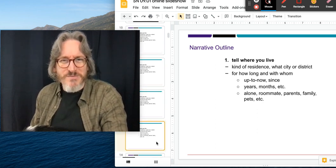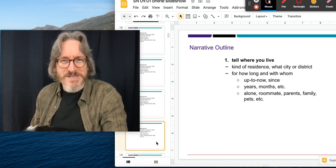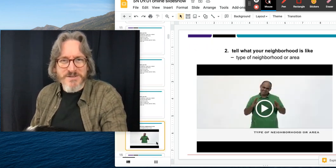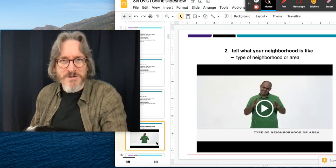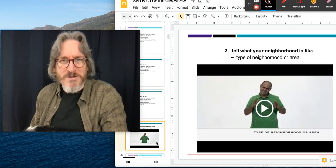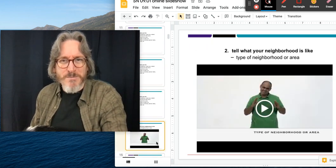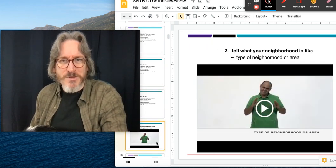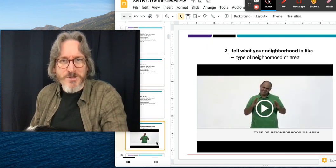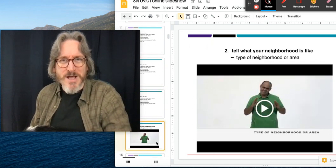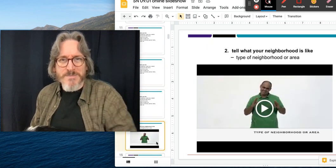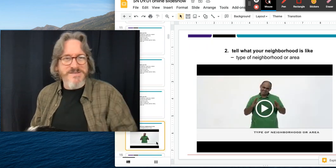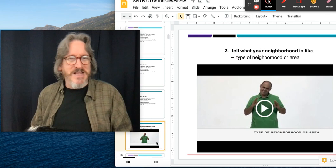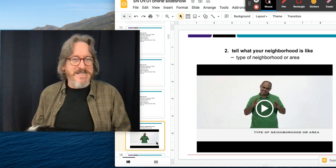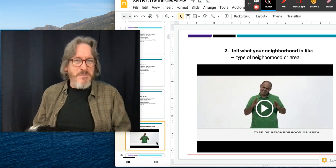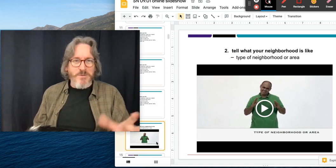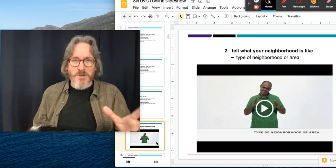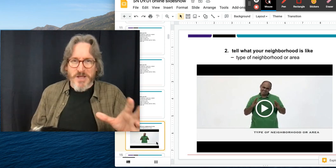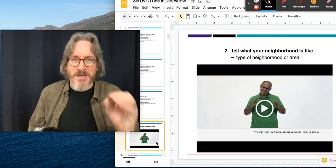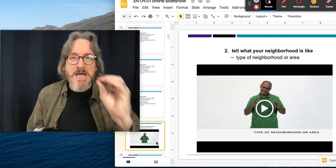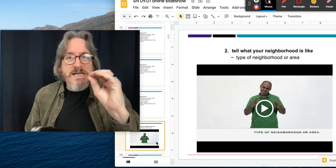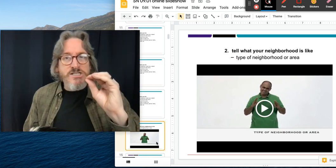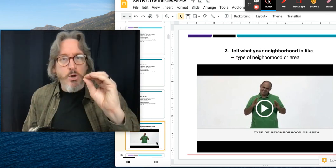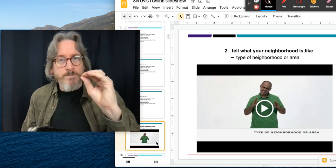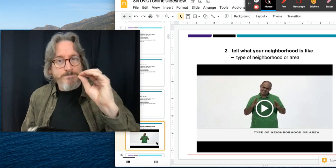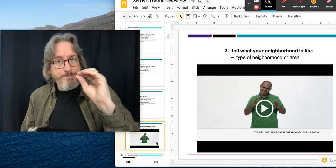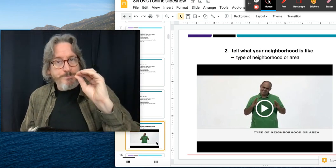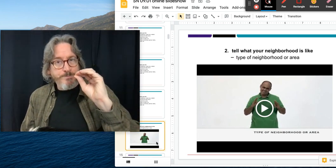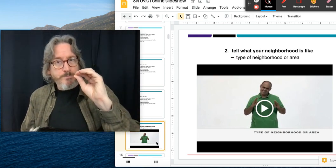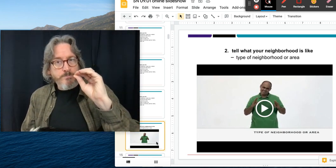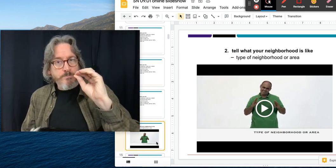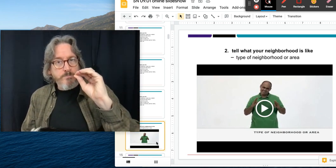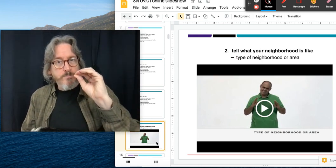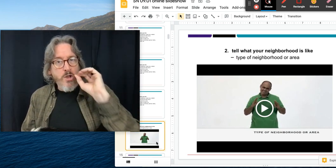For some reason, there are multiple copies of that same one. Okay, so